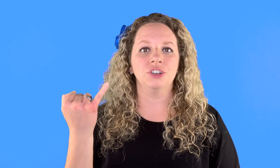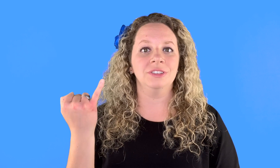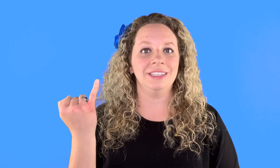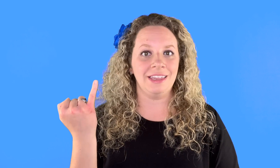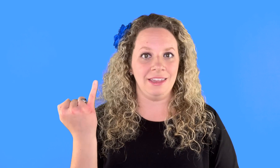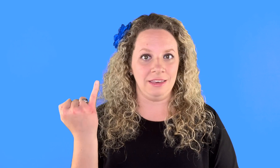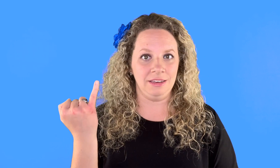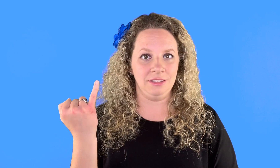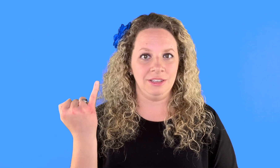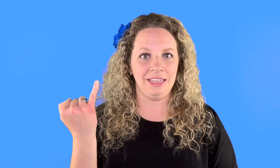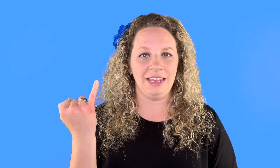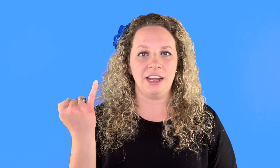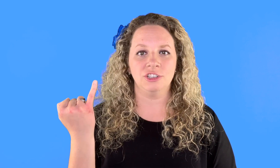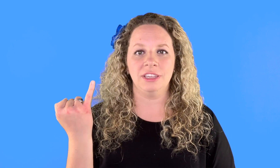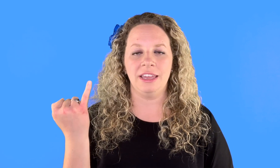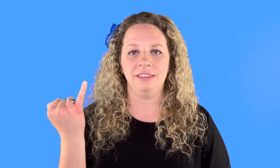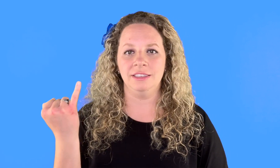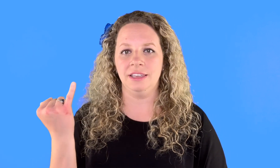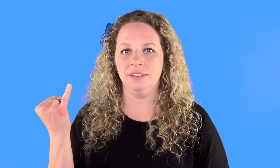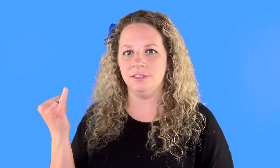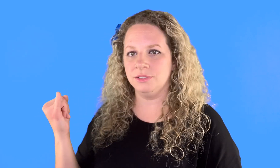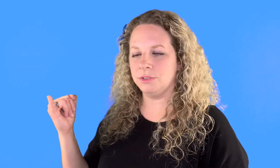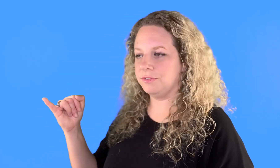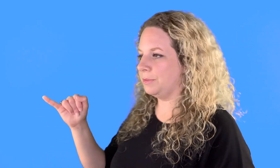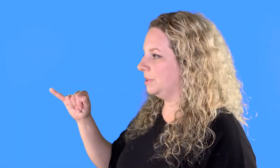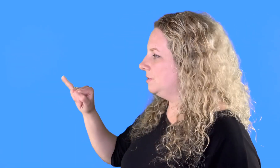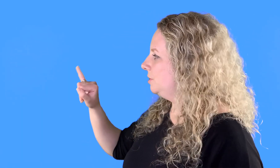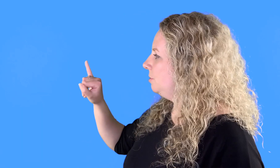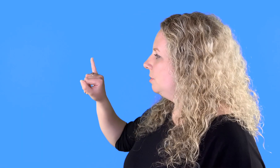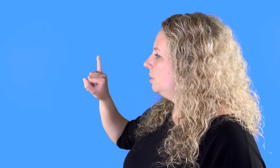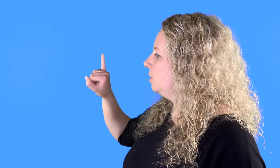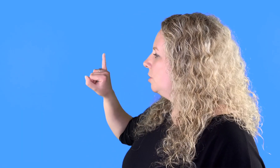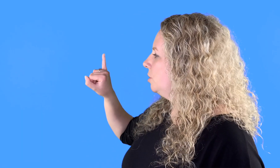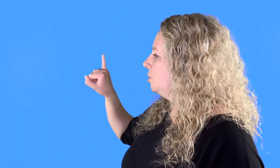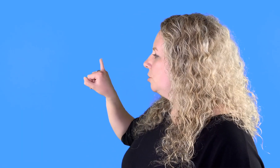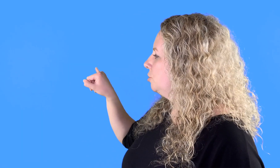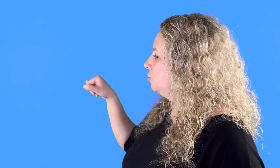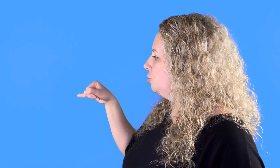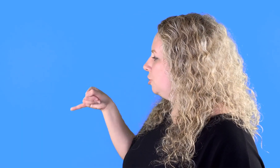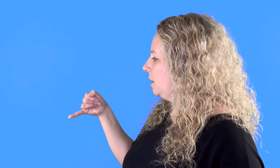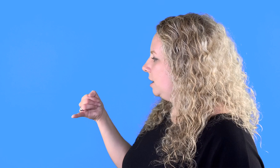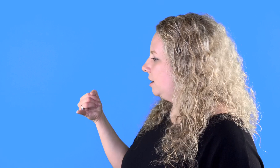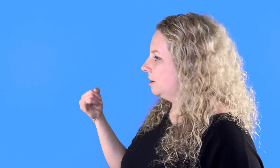turns in, and it actually ends in. So from this view, J.